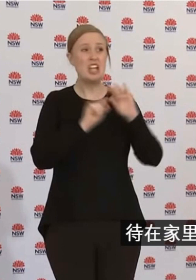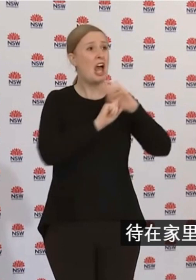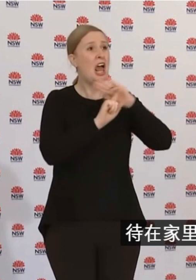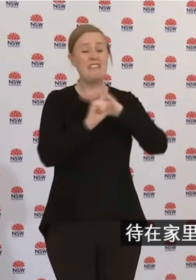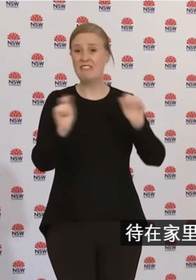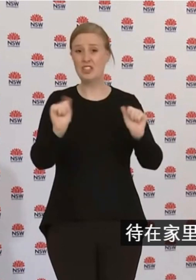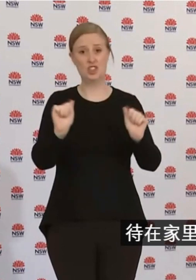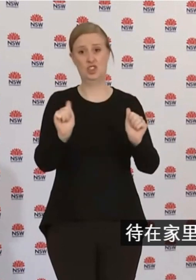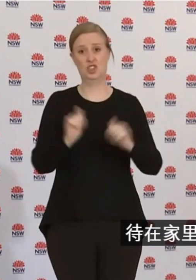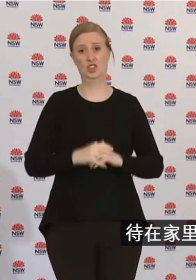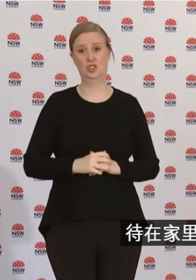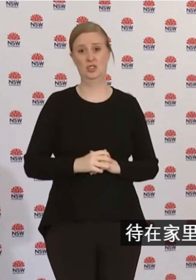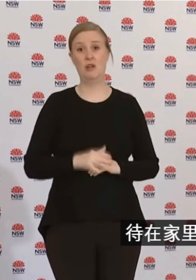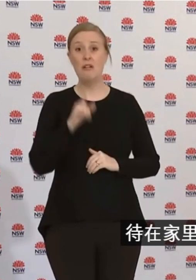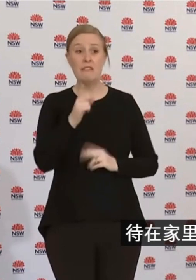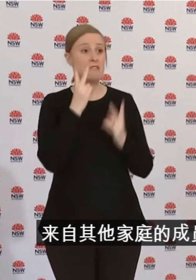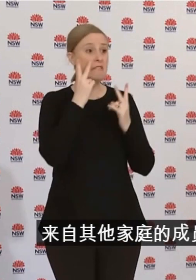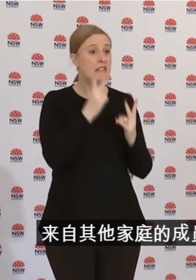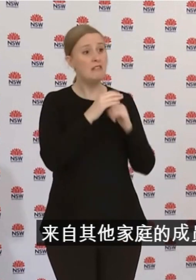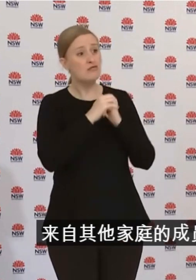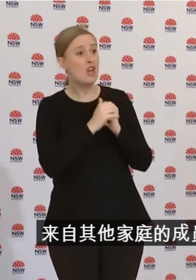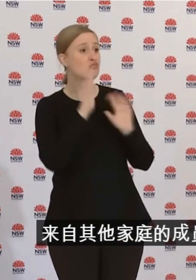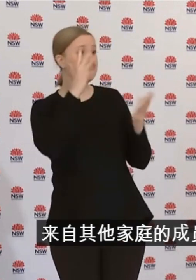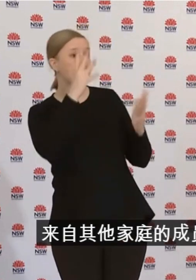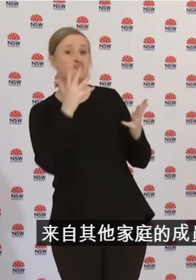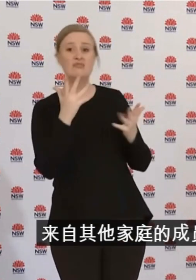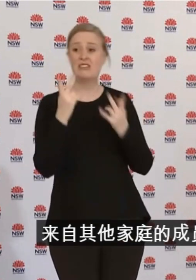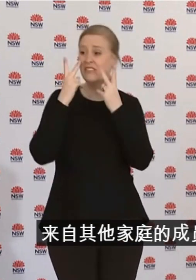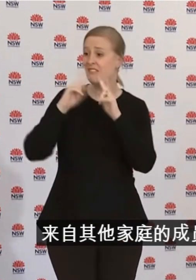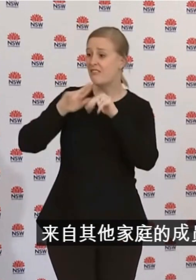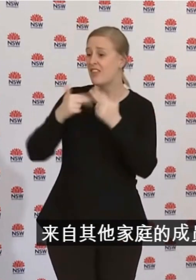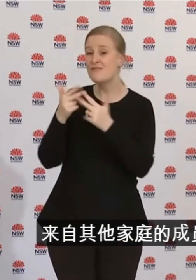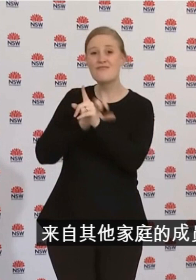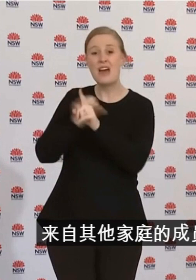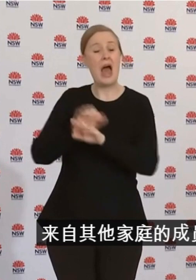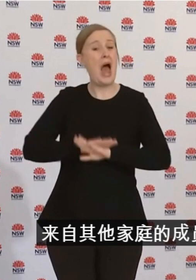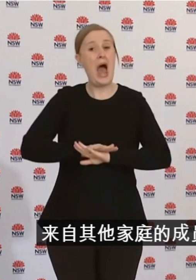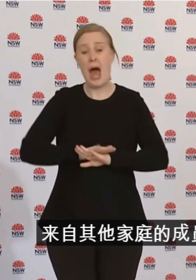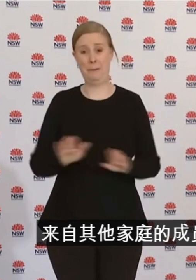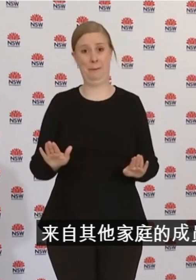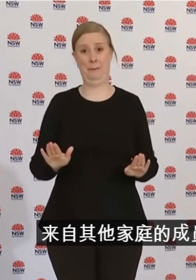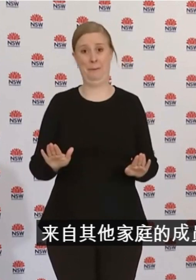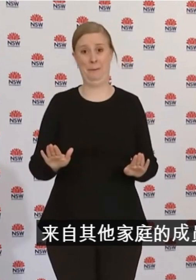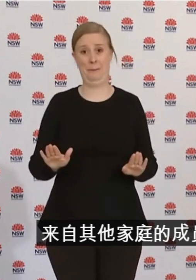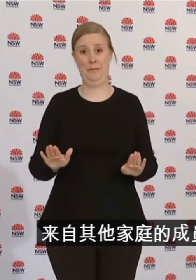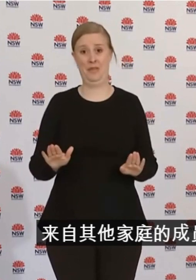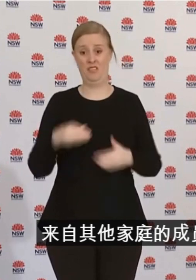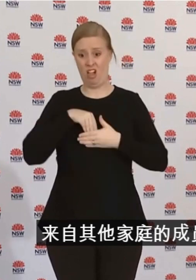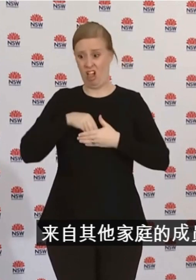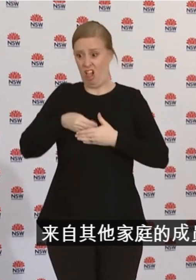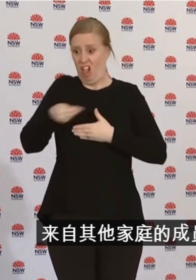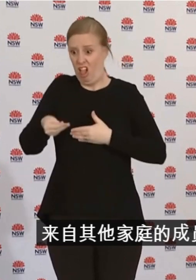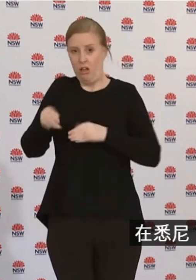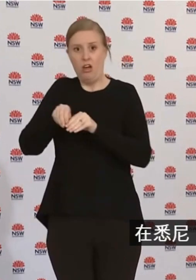And don't intermingle with family members from other households. It will continue to